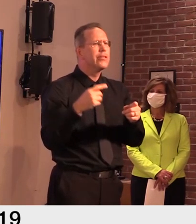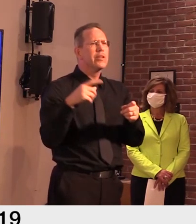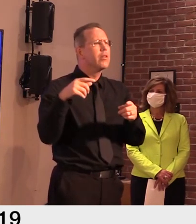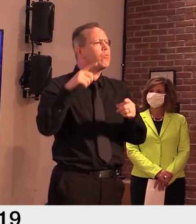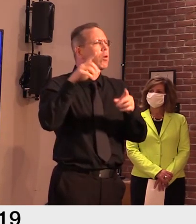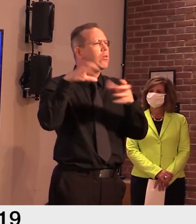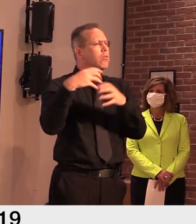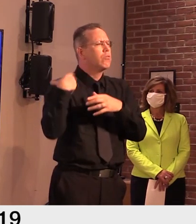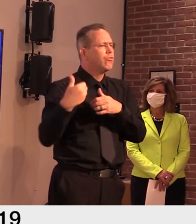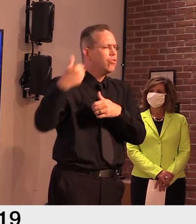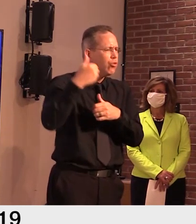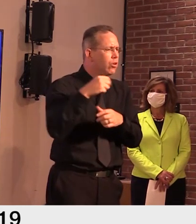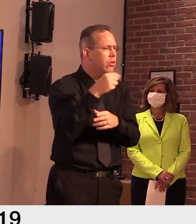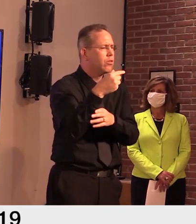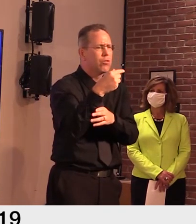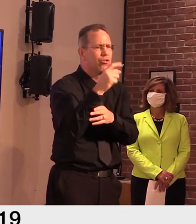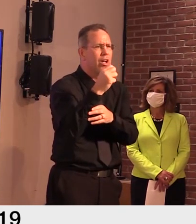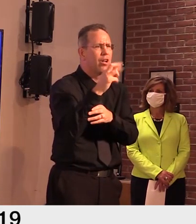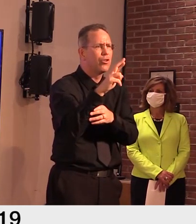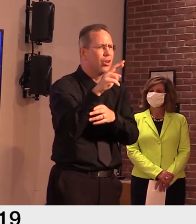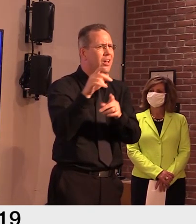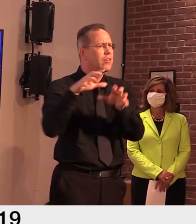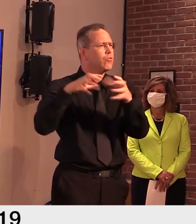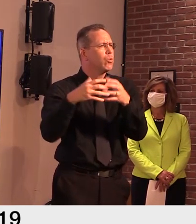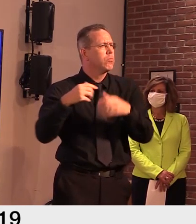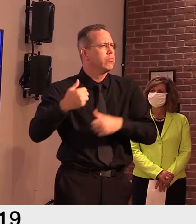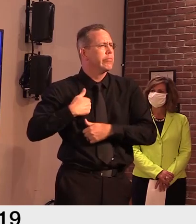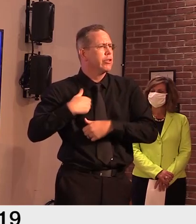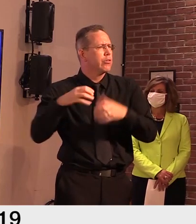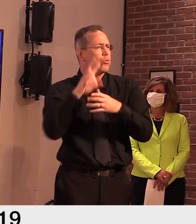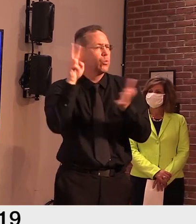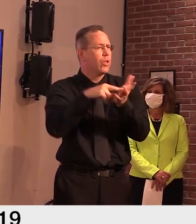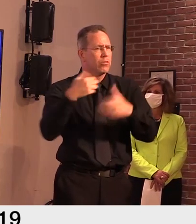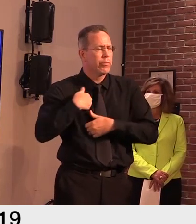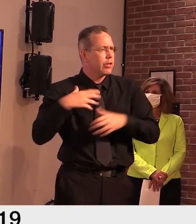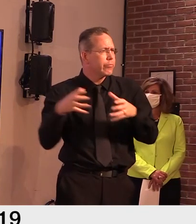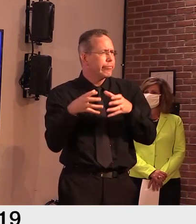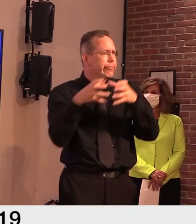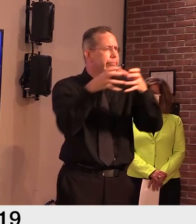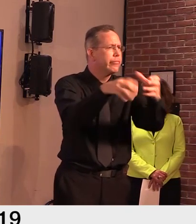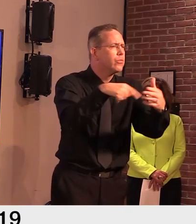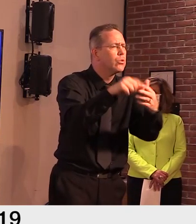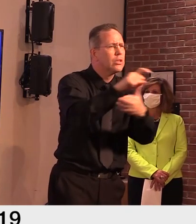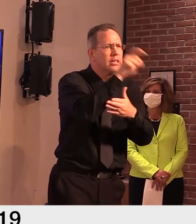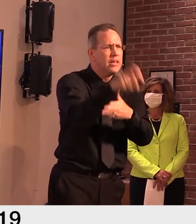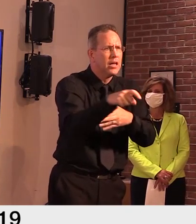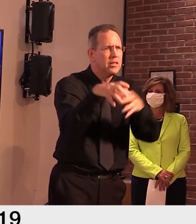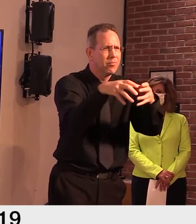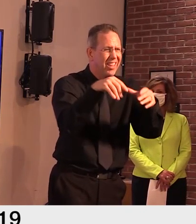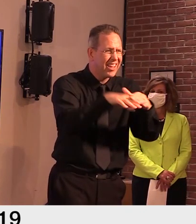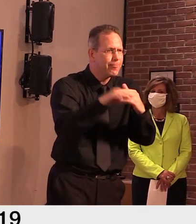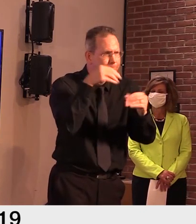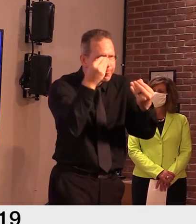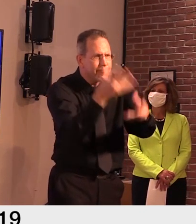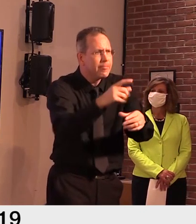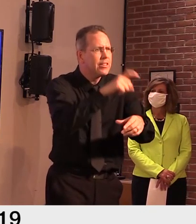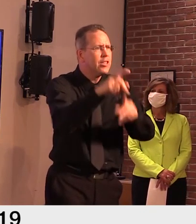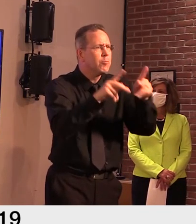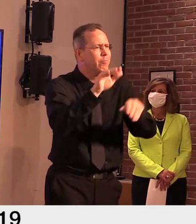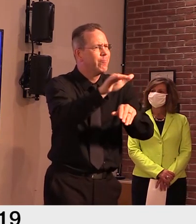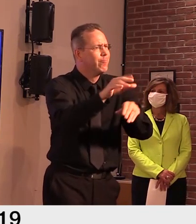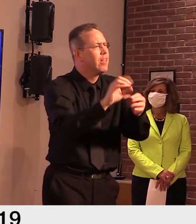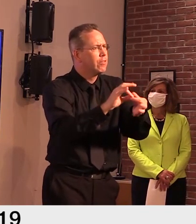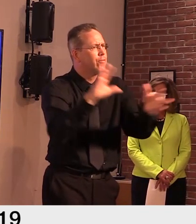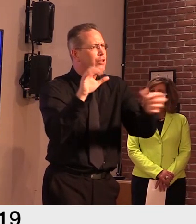territories of the nation when Union General Gordon Granger arrived in Galveston, Texas. For many slave